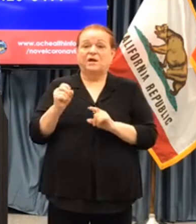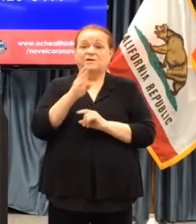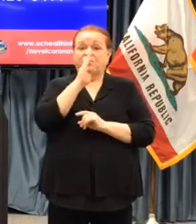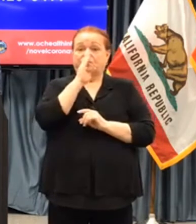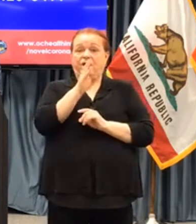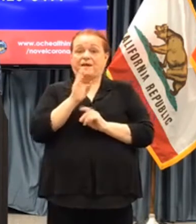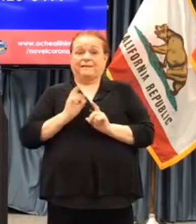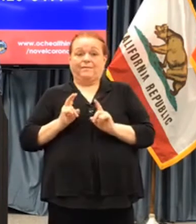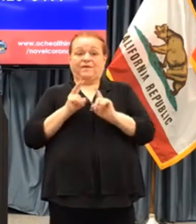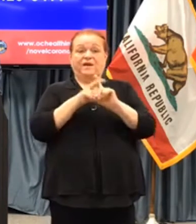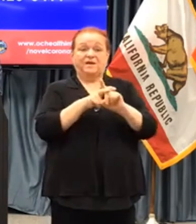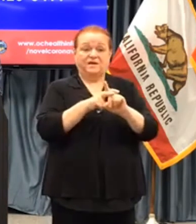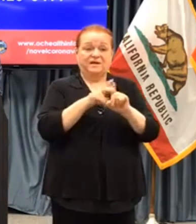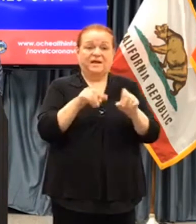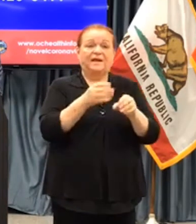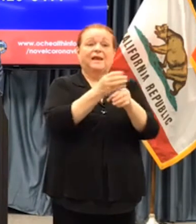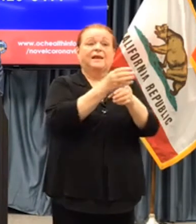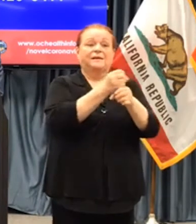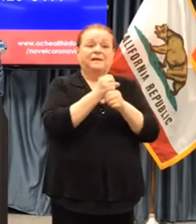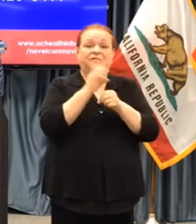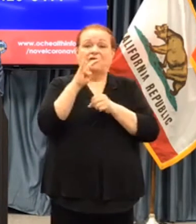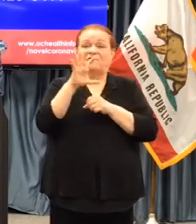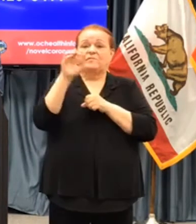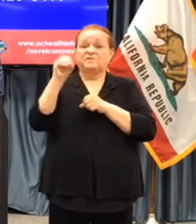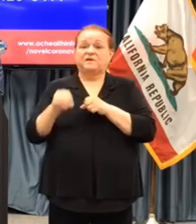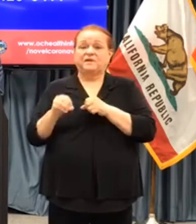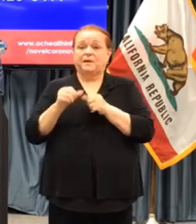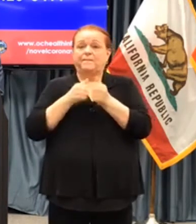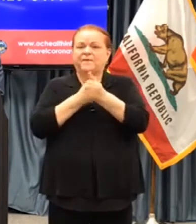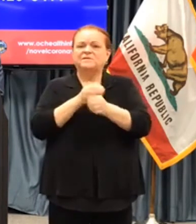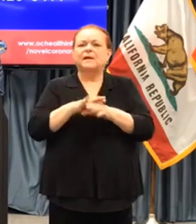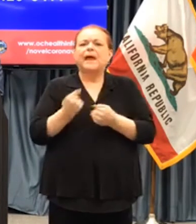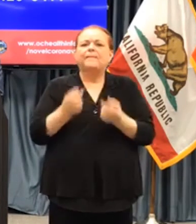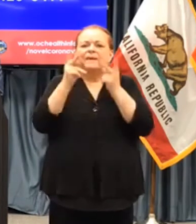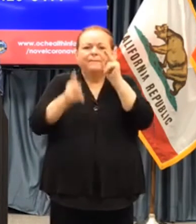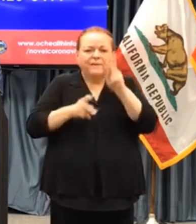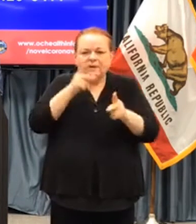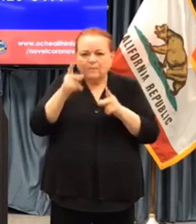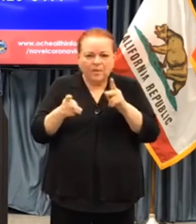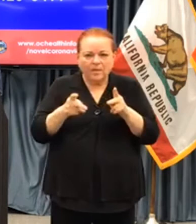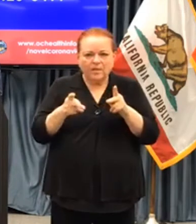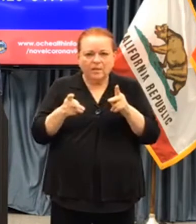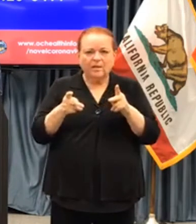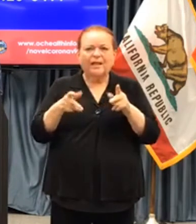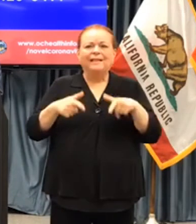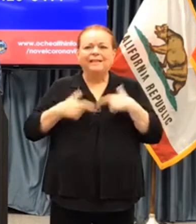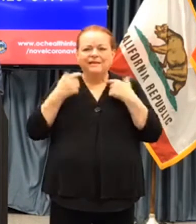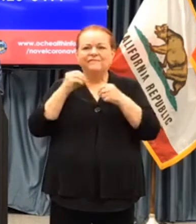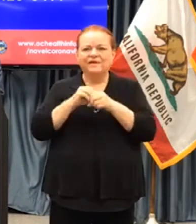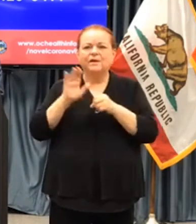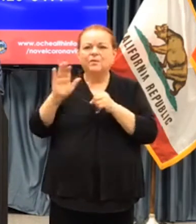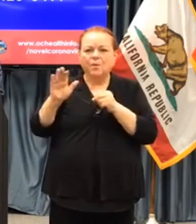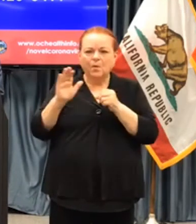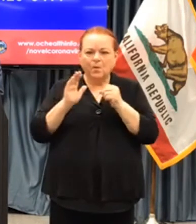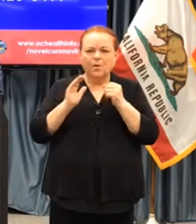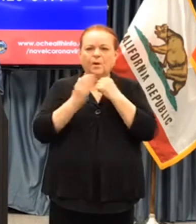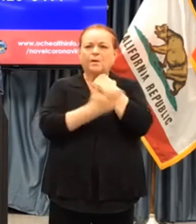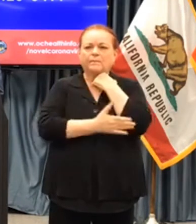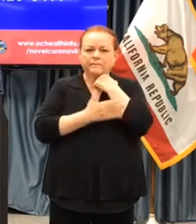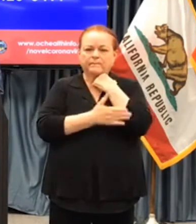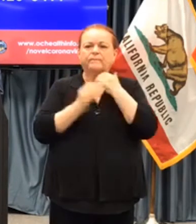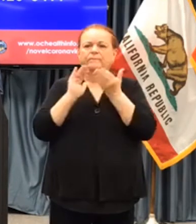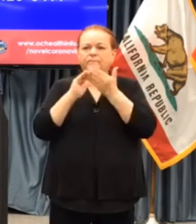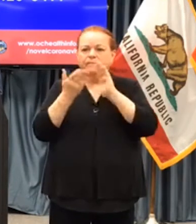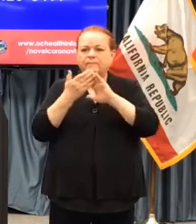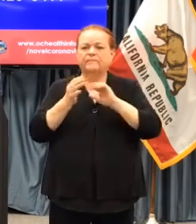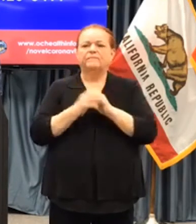can access 45% of that based on population. So the number I'll give you is an estimate. So the current estimate based on